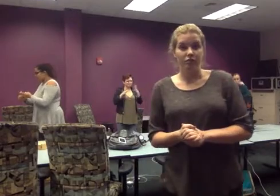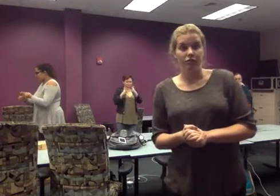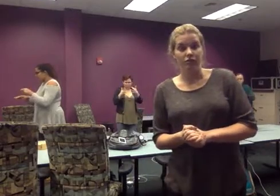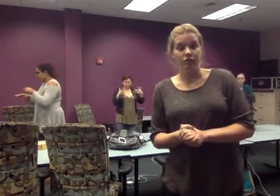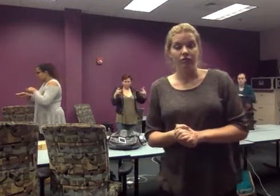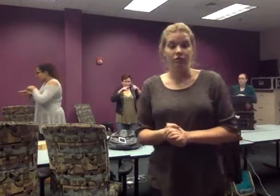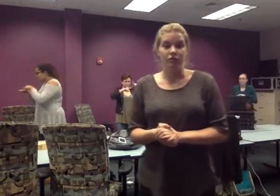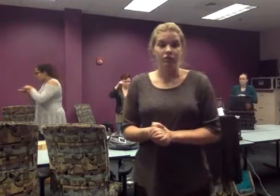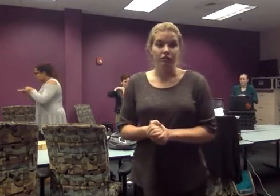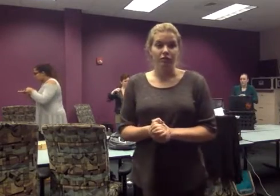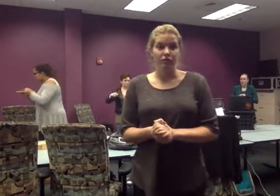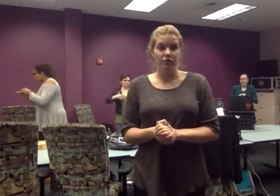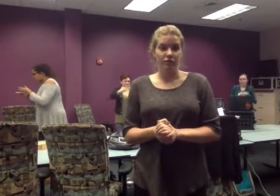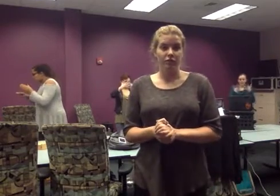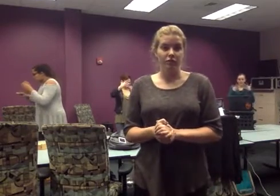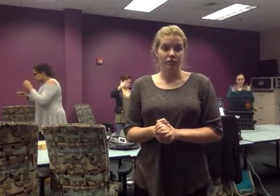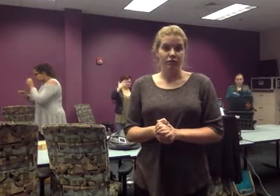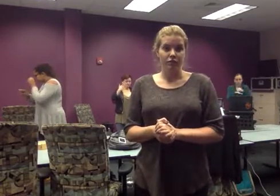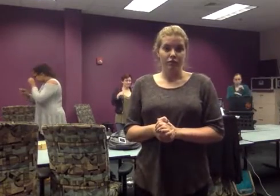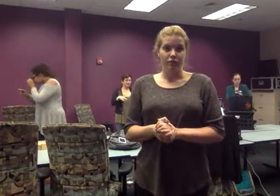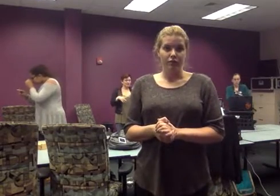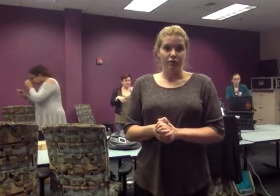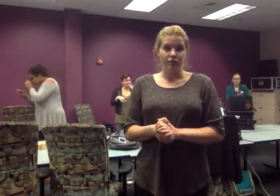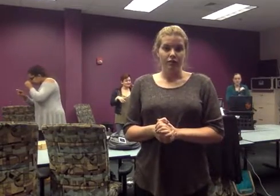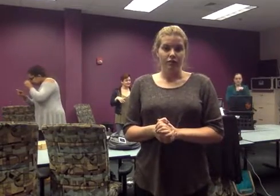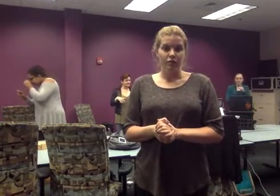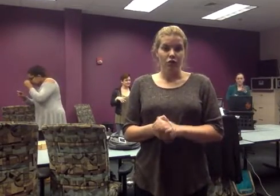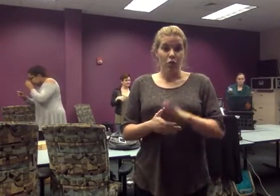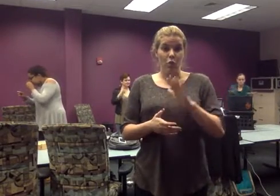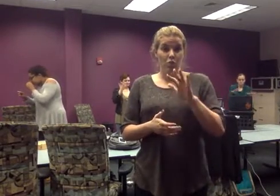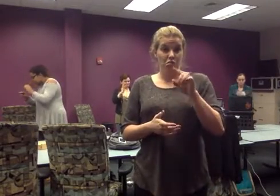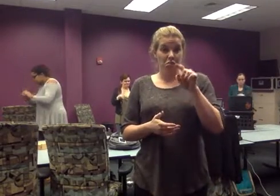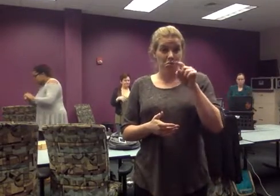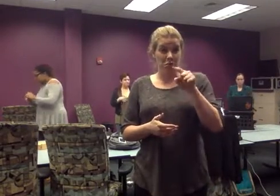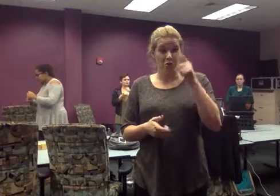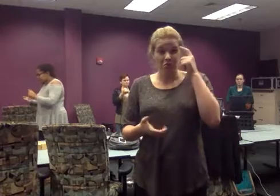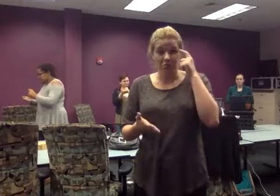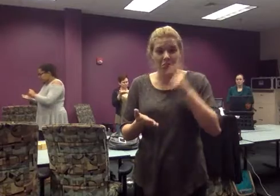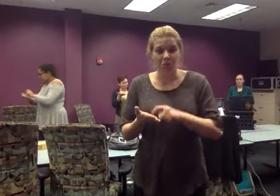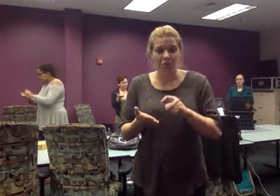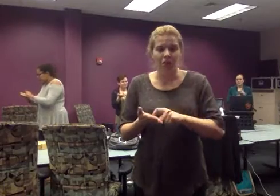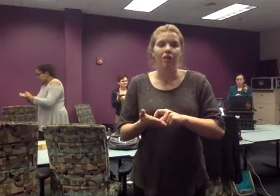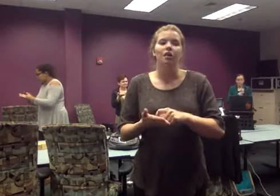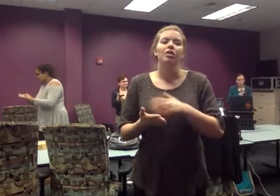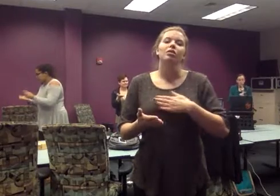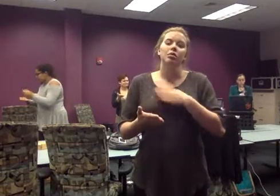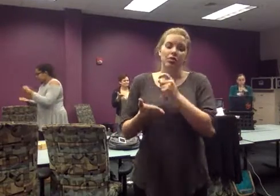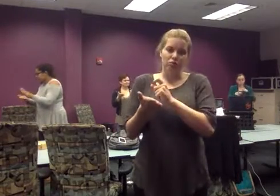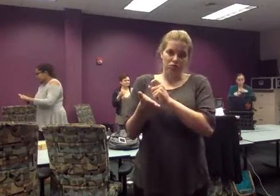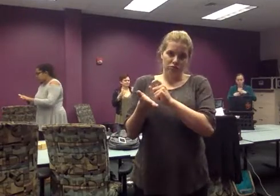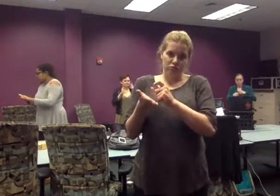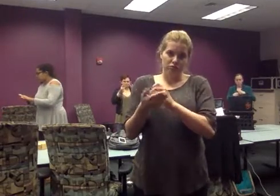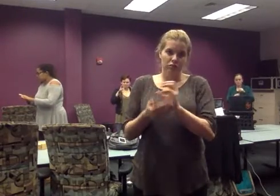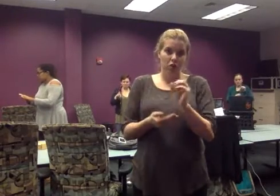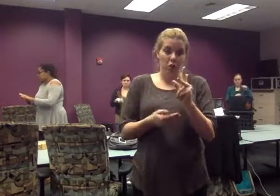going to be writing down what you observe. So you use your hand lens, holding it about 2 inches from your